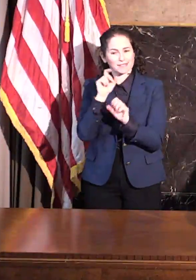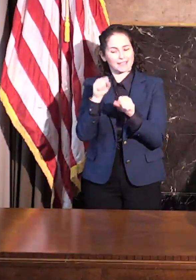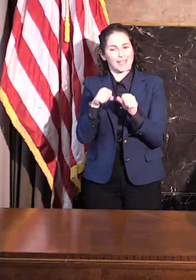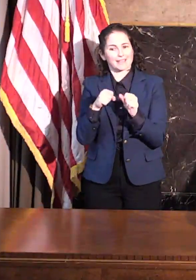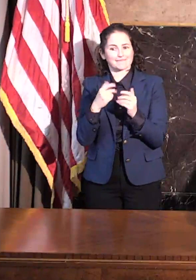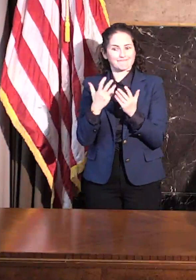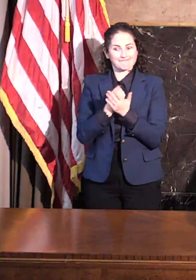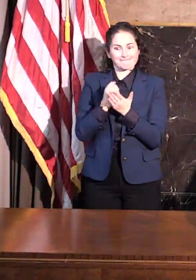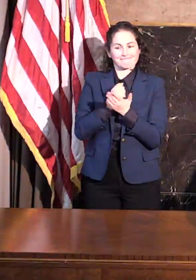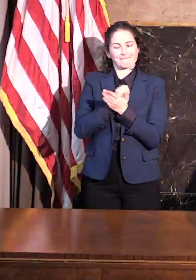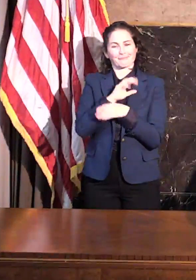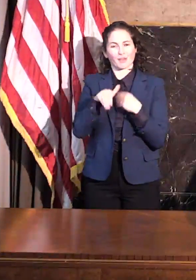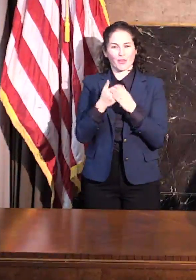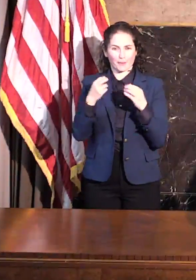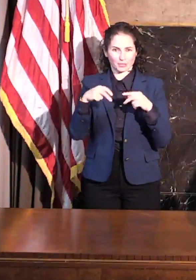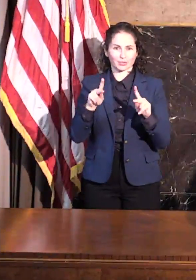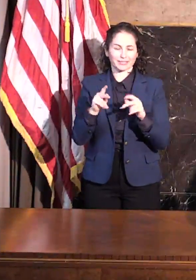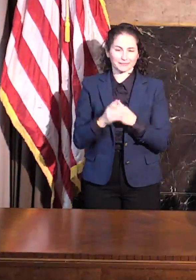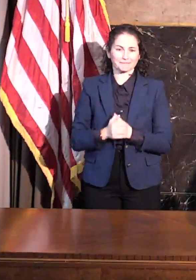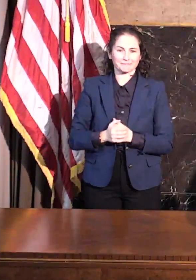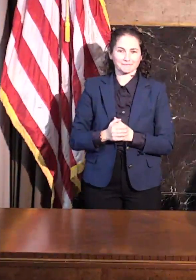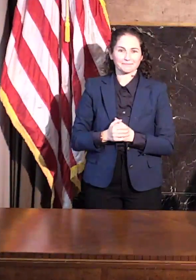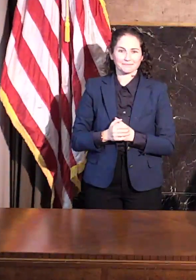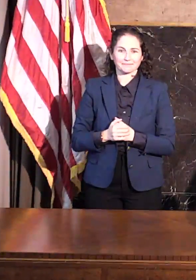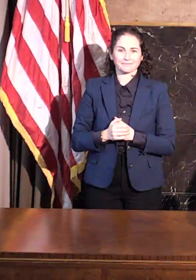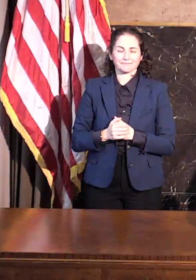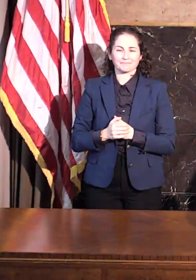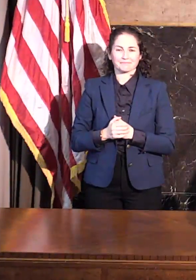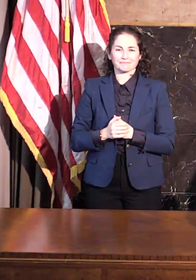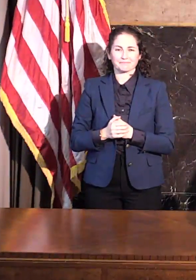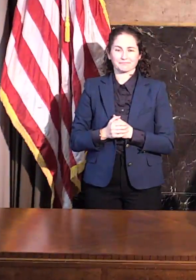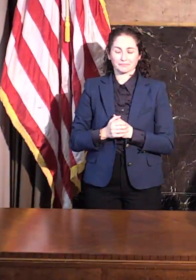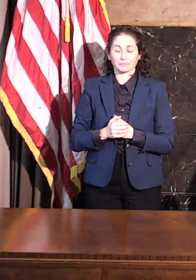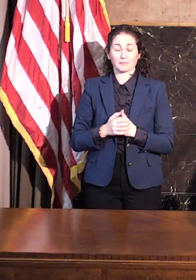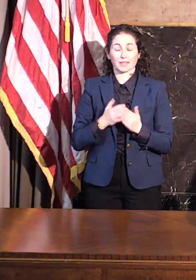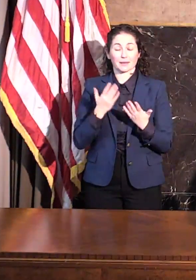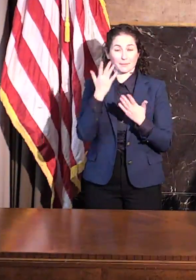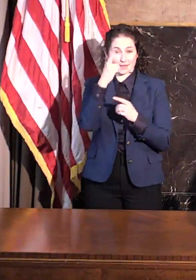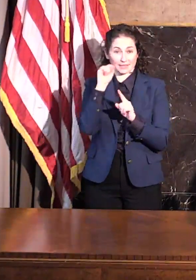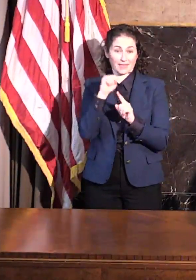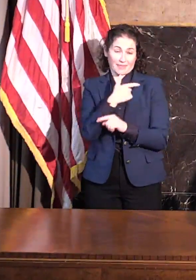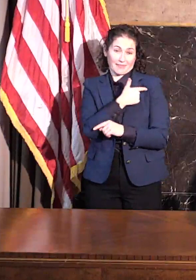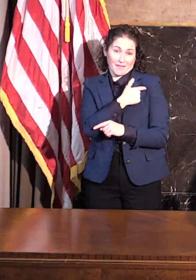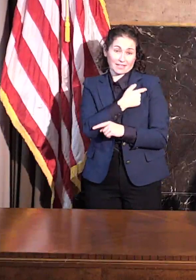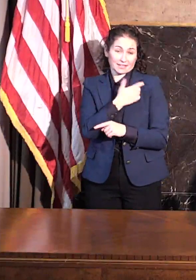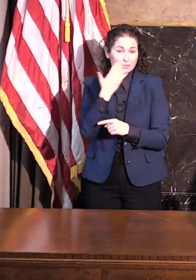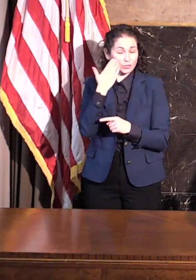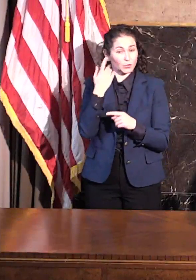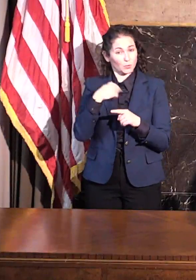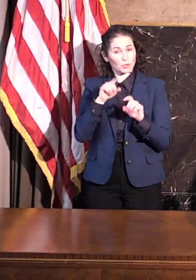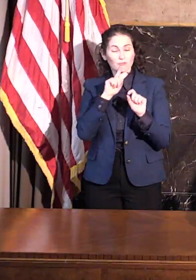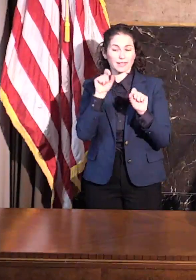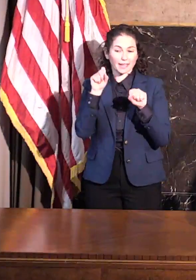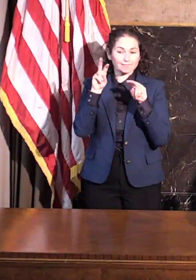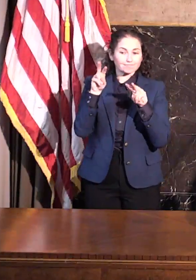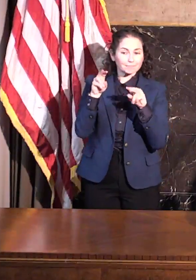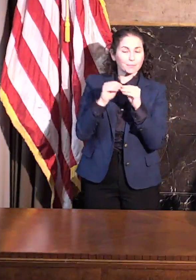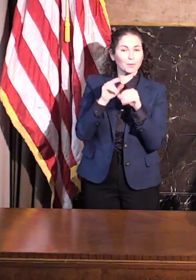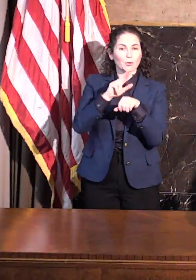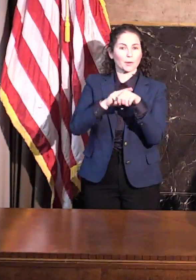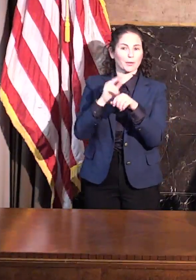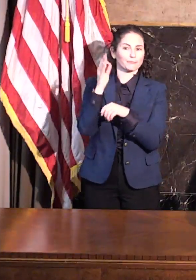looking forward to that, and to all the other benefits that are going to come from being fully vaccinated and being around others